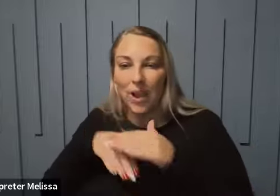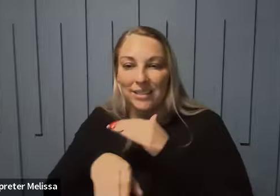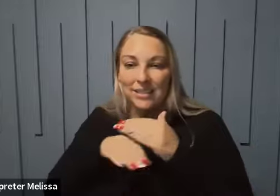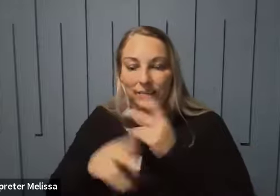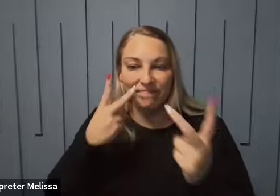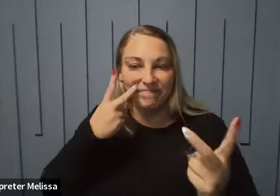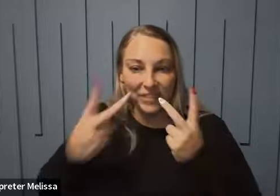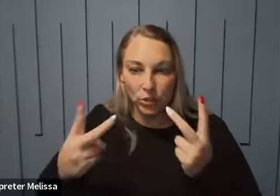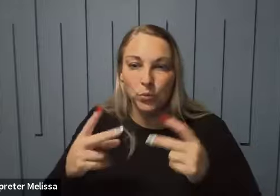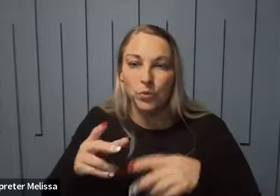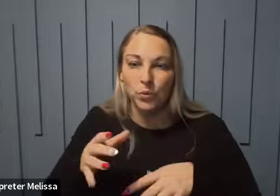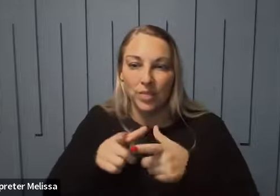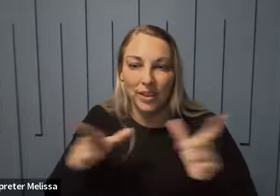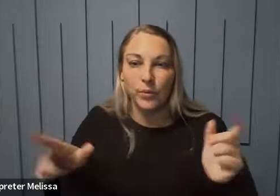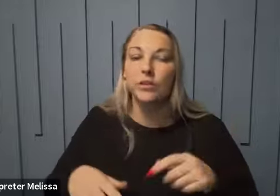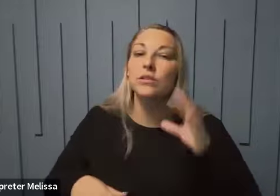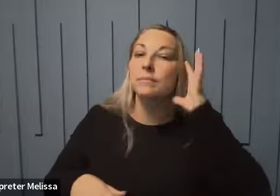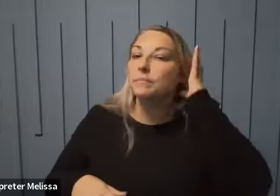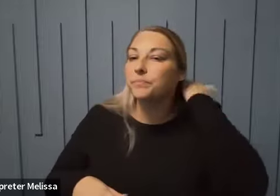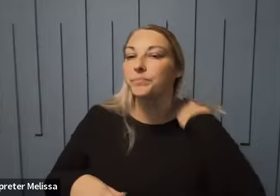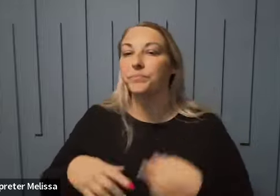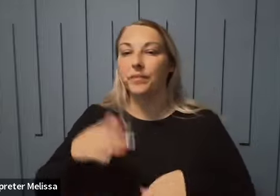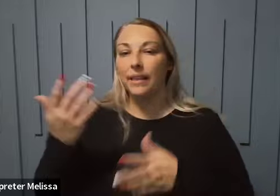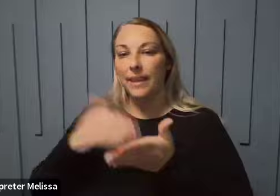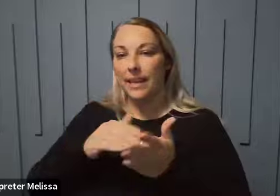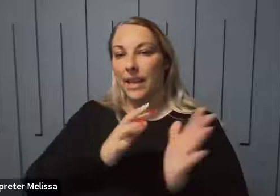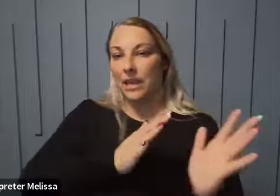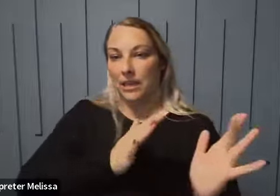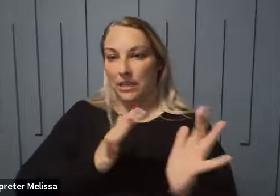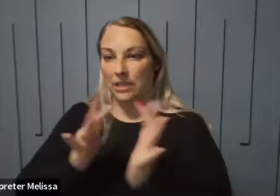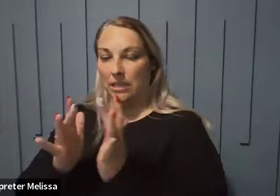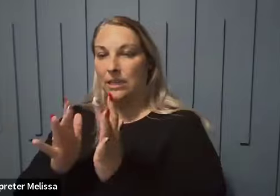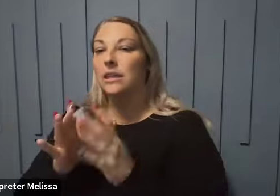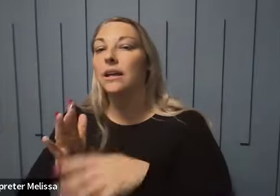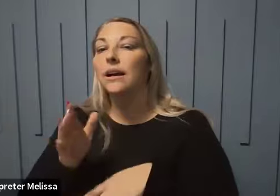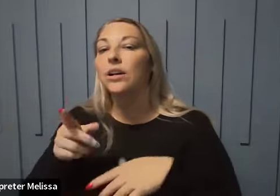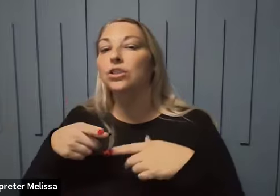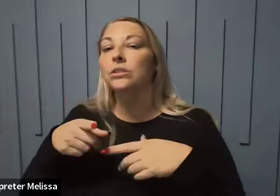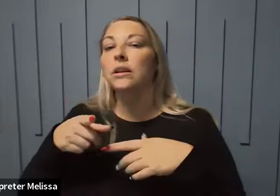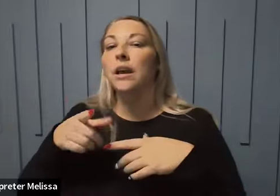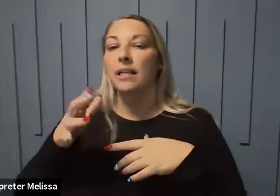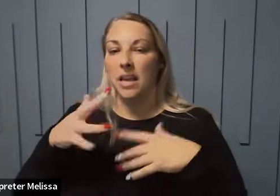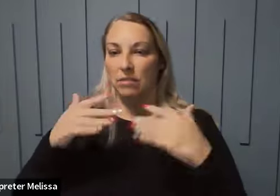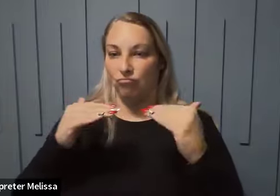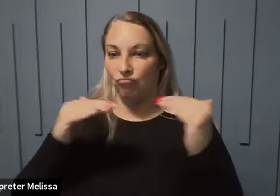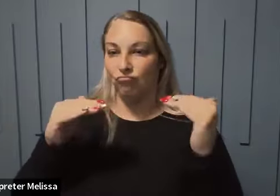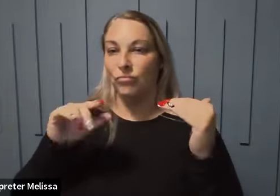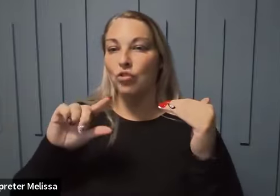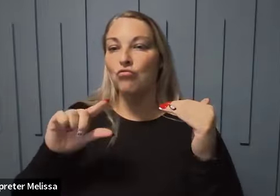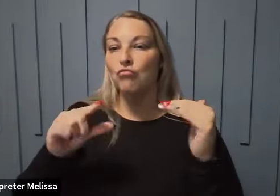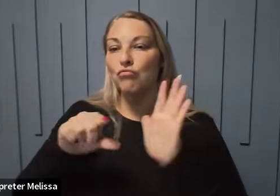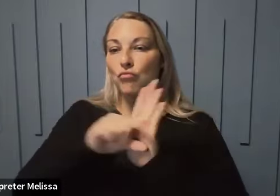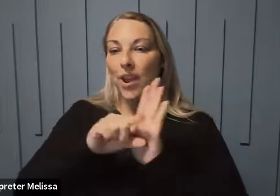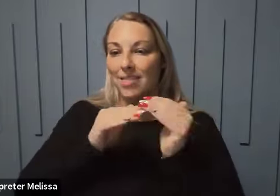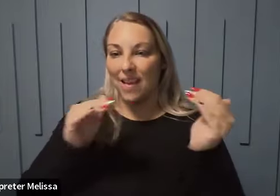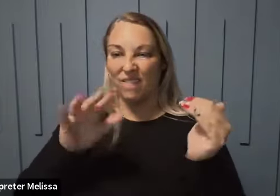them. And again, by the time he went to fifth grade, now he did not. He had a moment here where he was at grade level in the fifth grade. I will